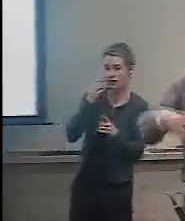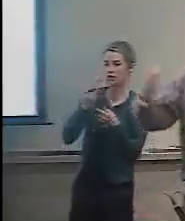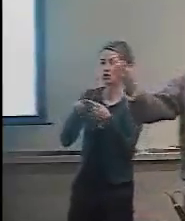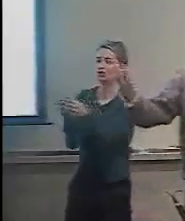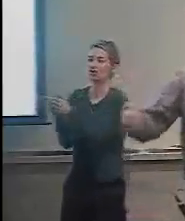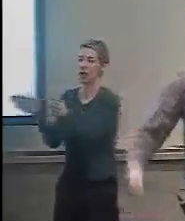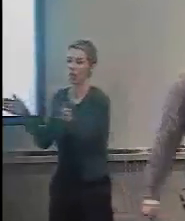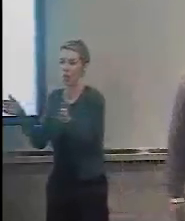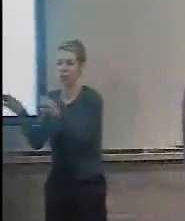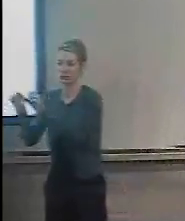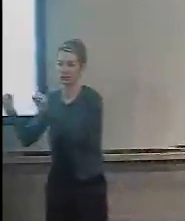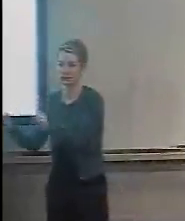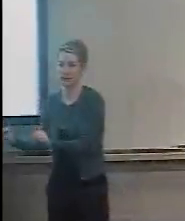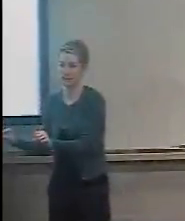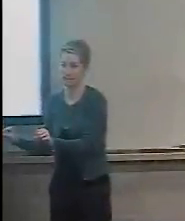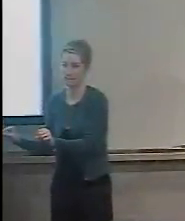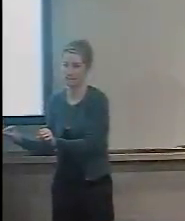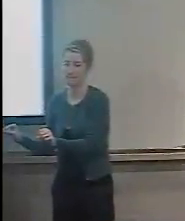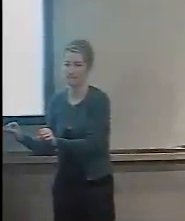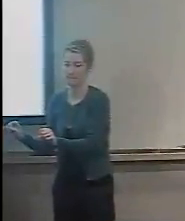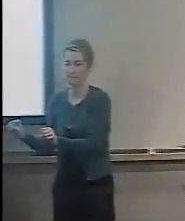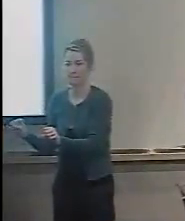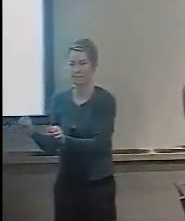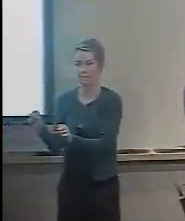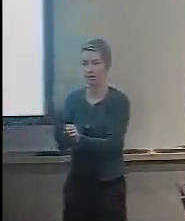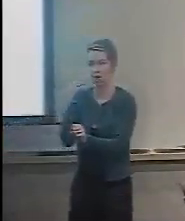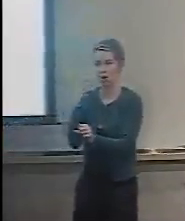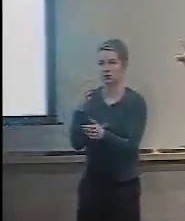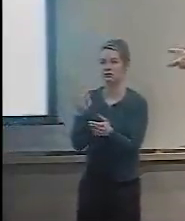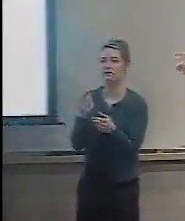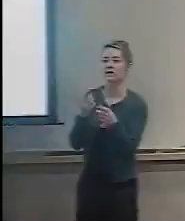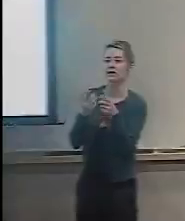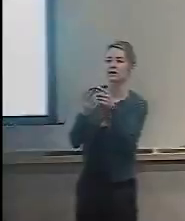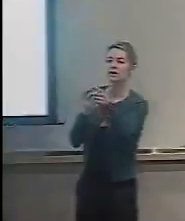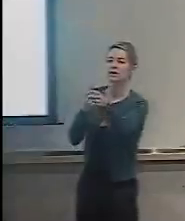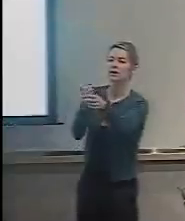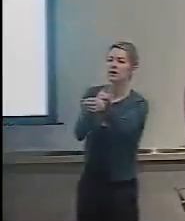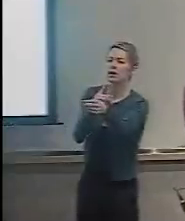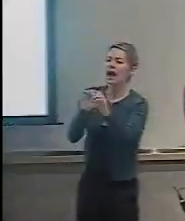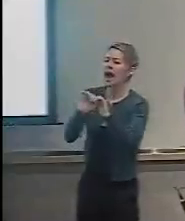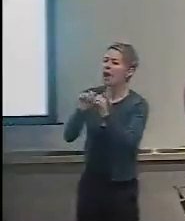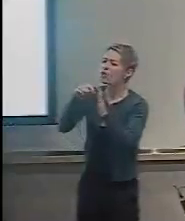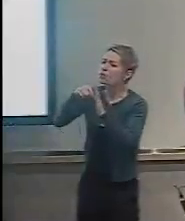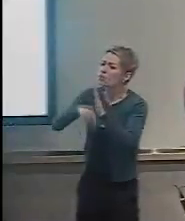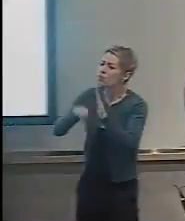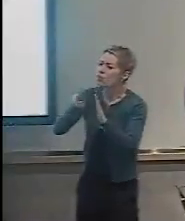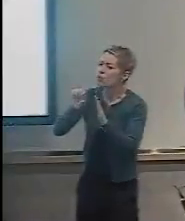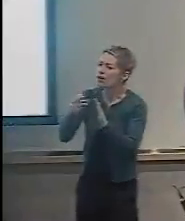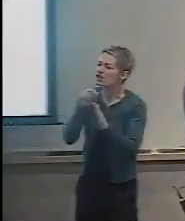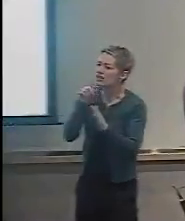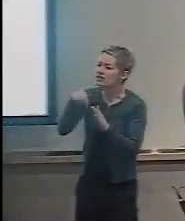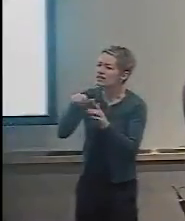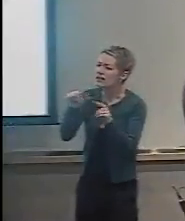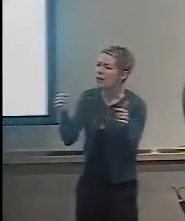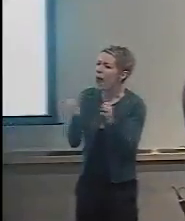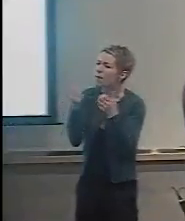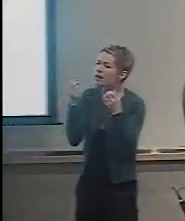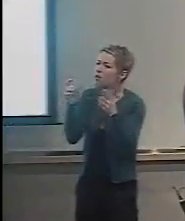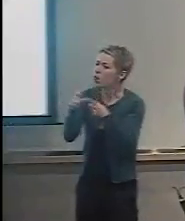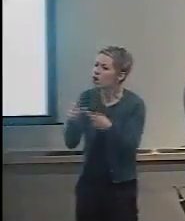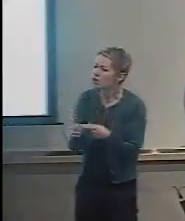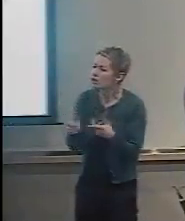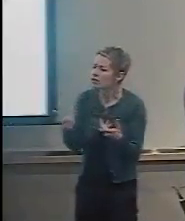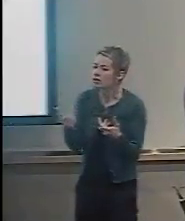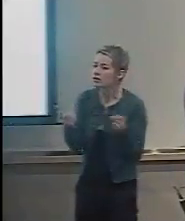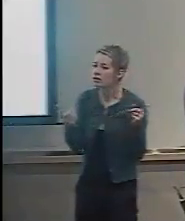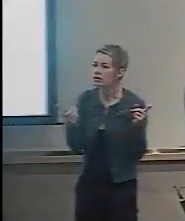a general system. Just cell phone to cell phone. Okay. How In the rich back. is this language? How many words we have there? It's,